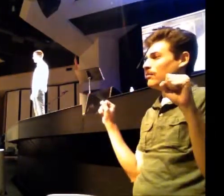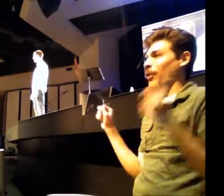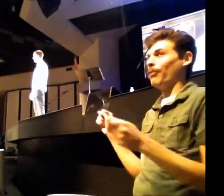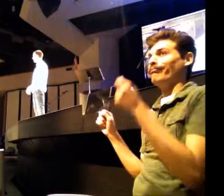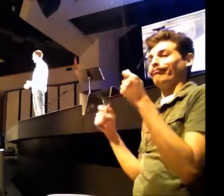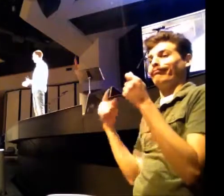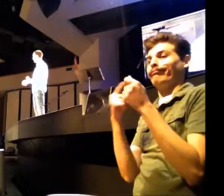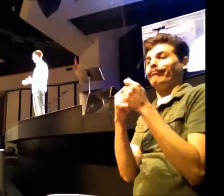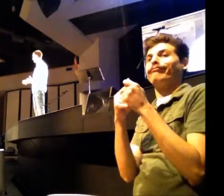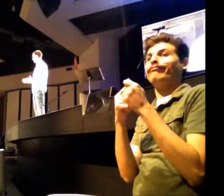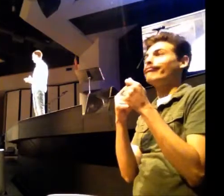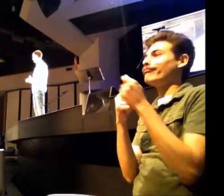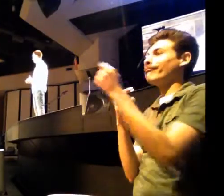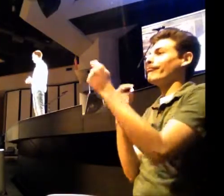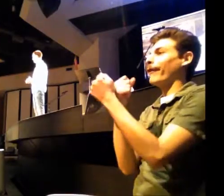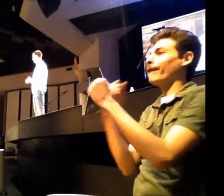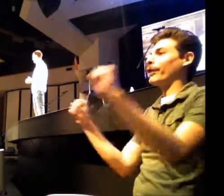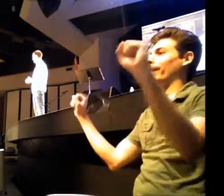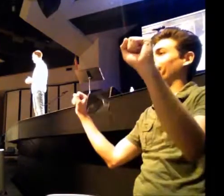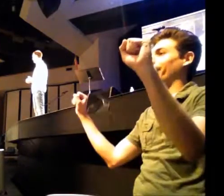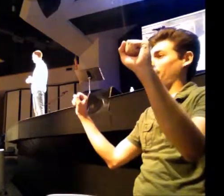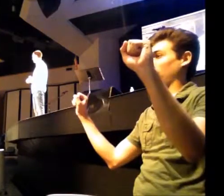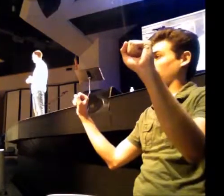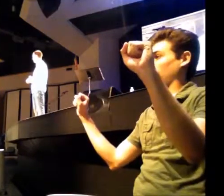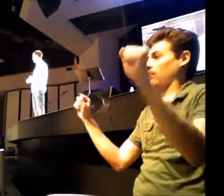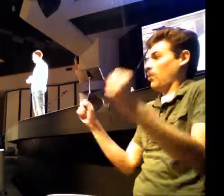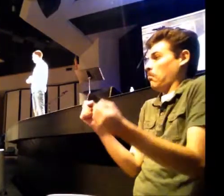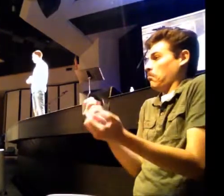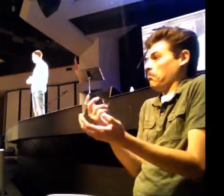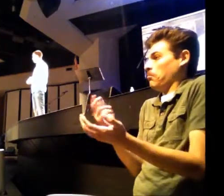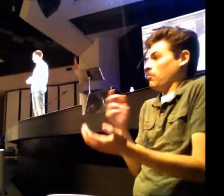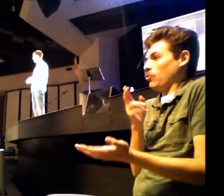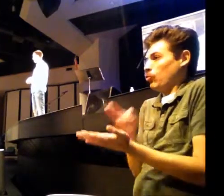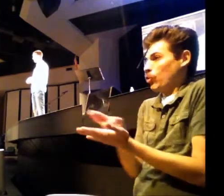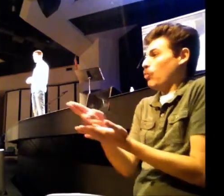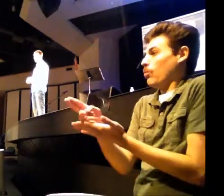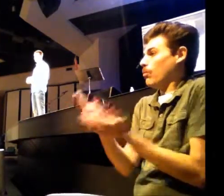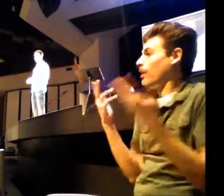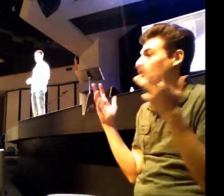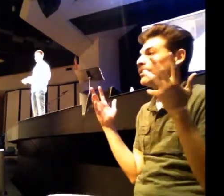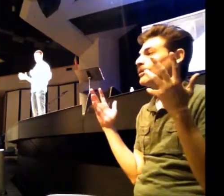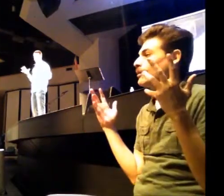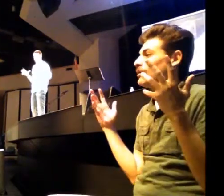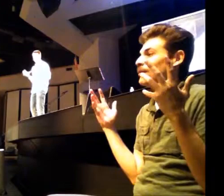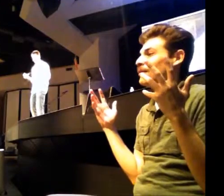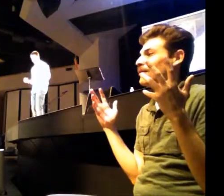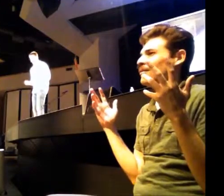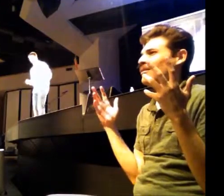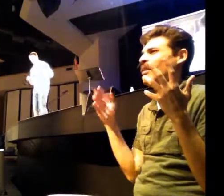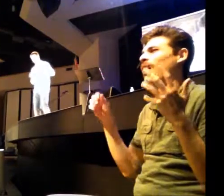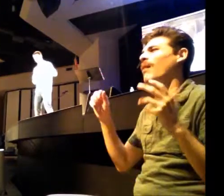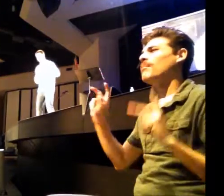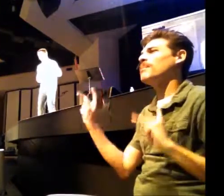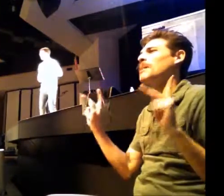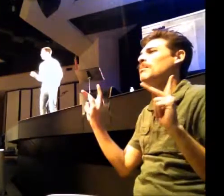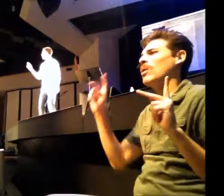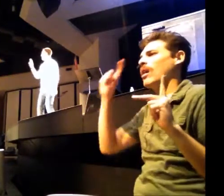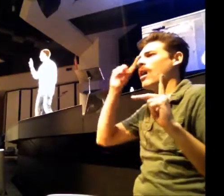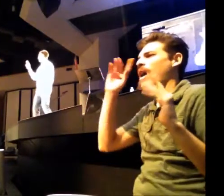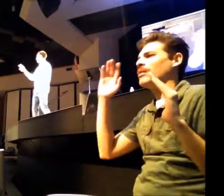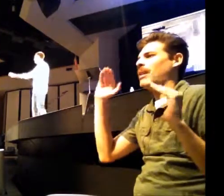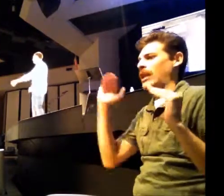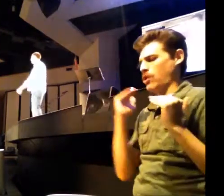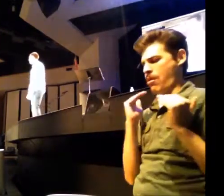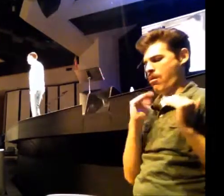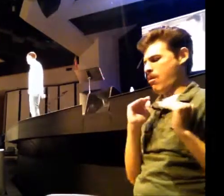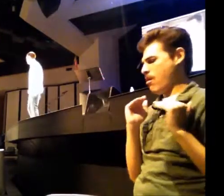You're free. You don't have to be determined and driven by the expectations of others of what you should be. You don't